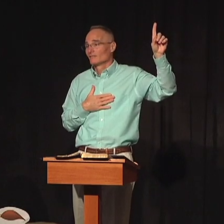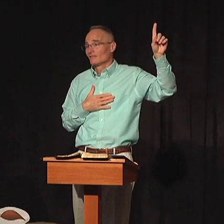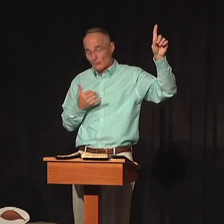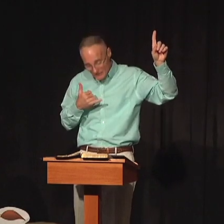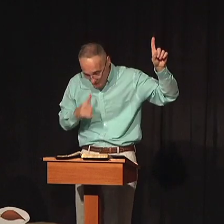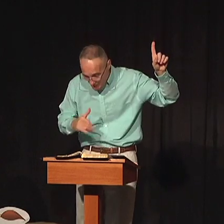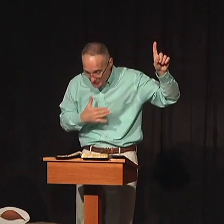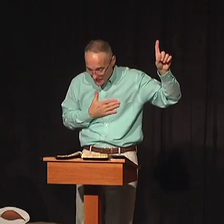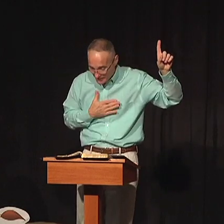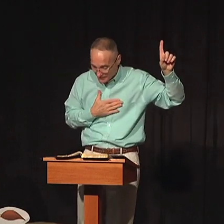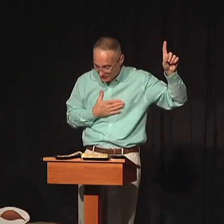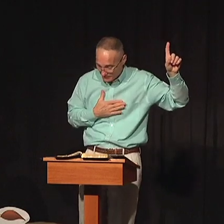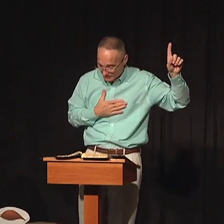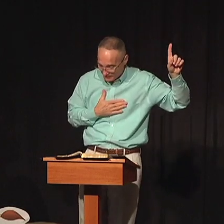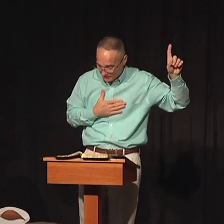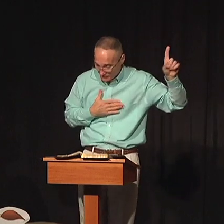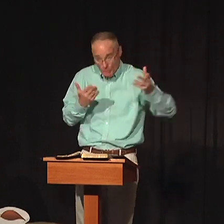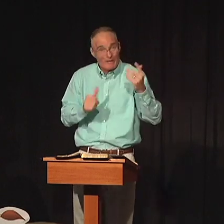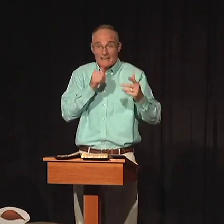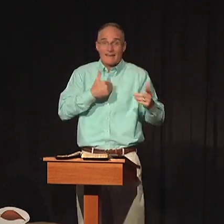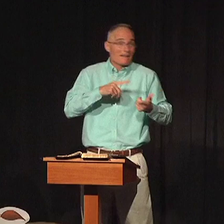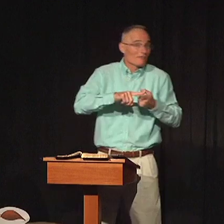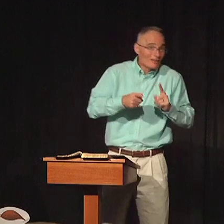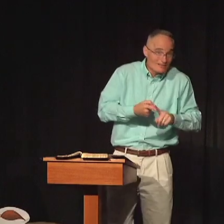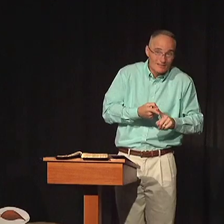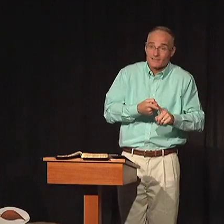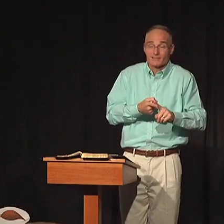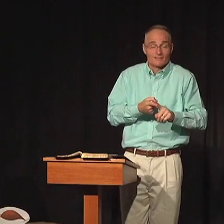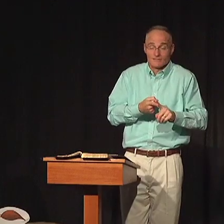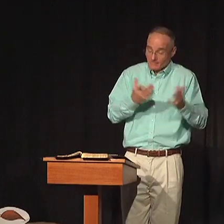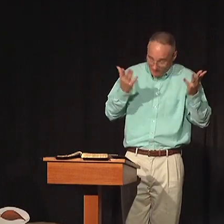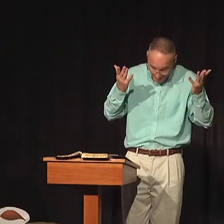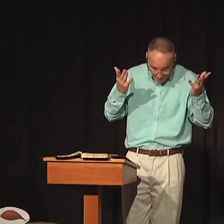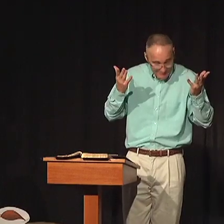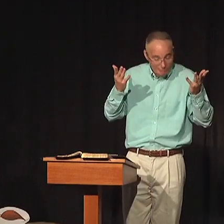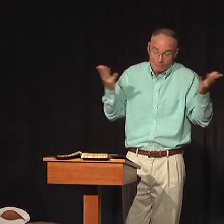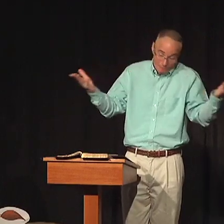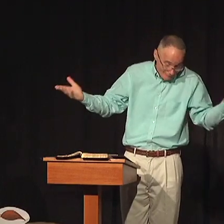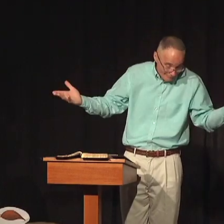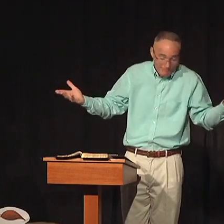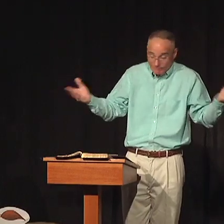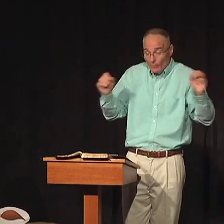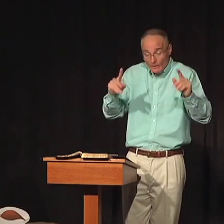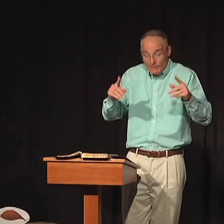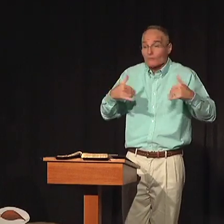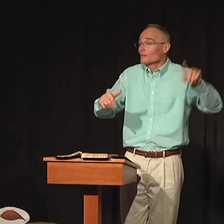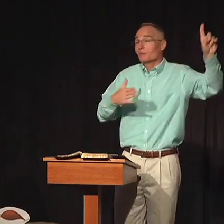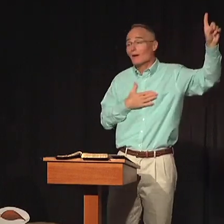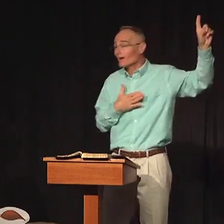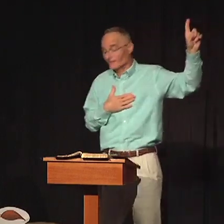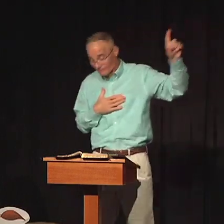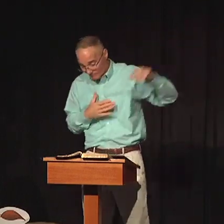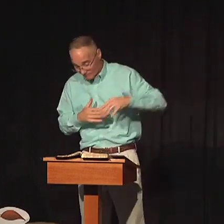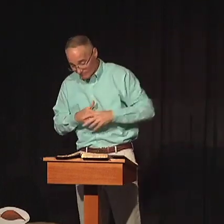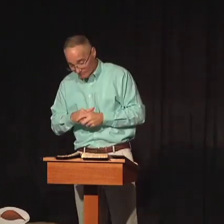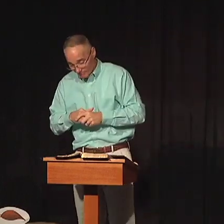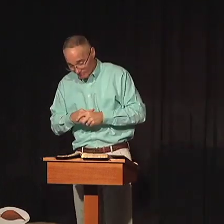still mine, he says, still mine. You might not have friends. Okay, you're still